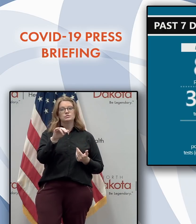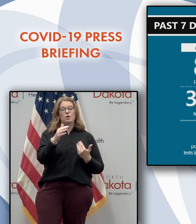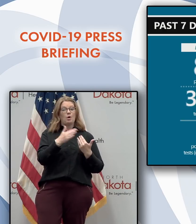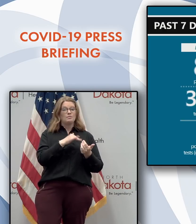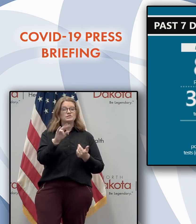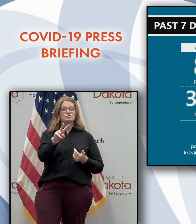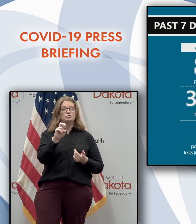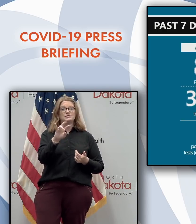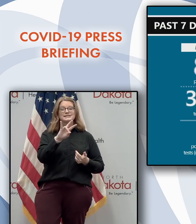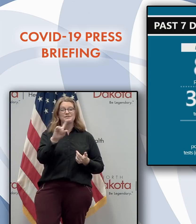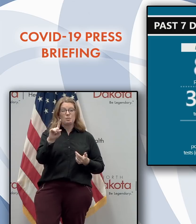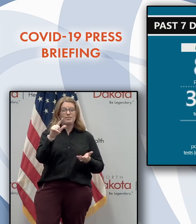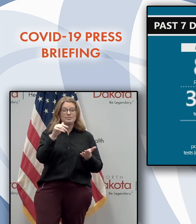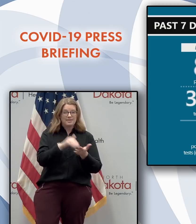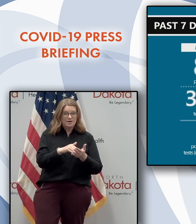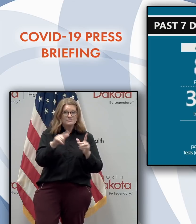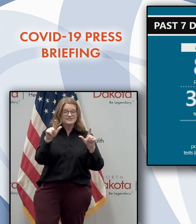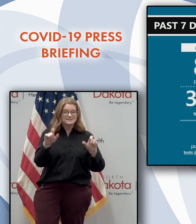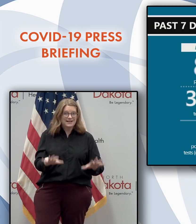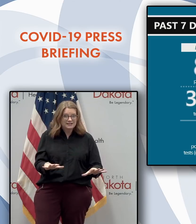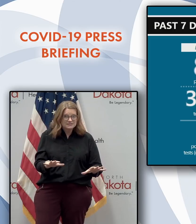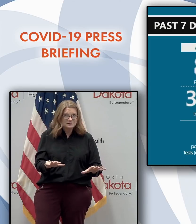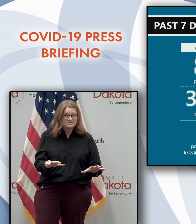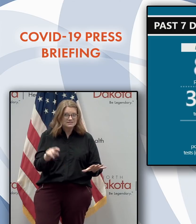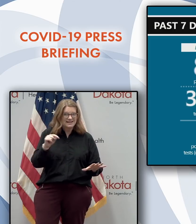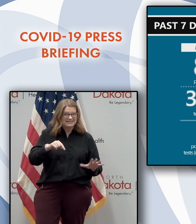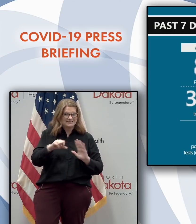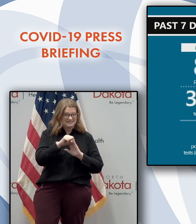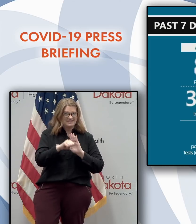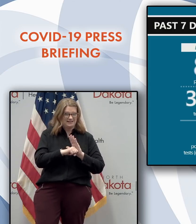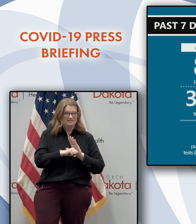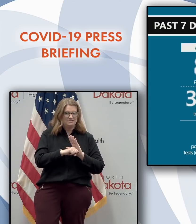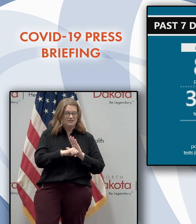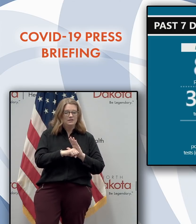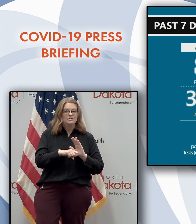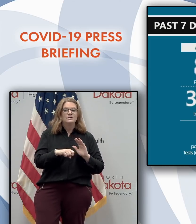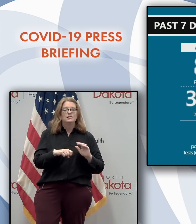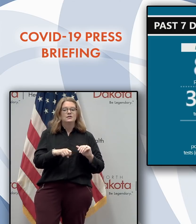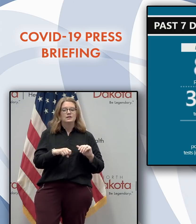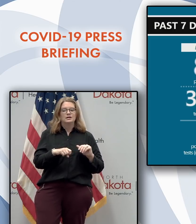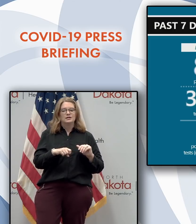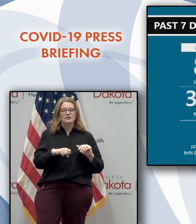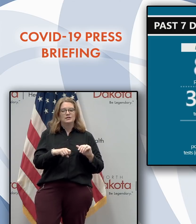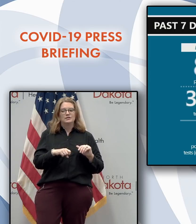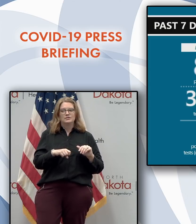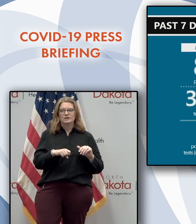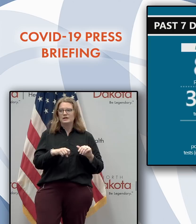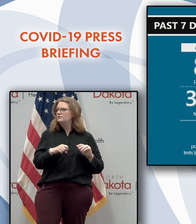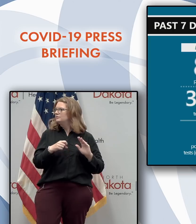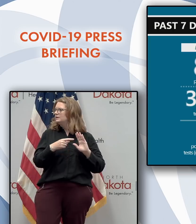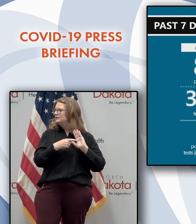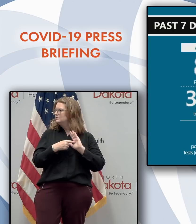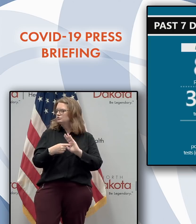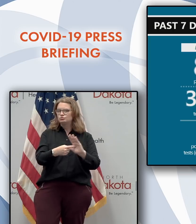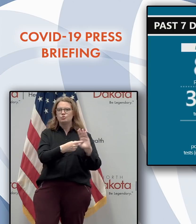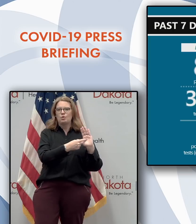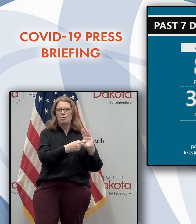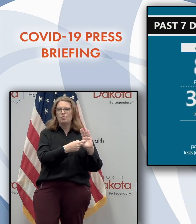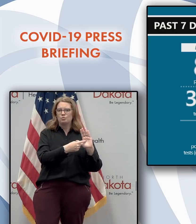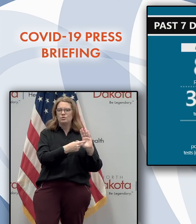almost 271,000 tests in our state, and as we show going